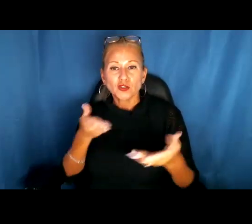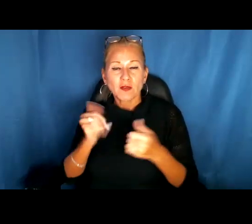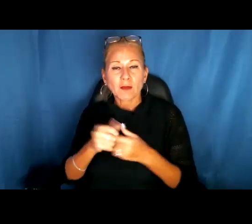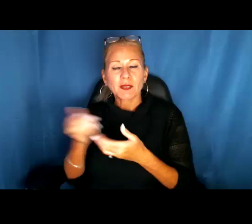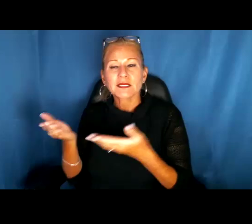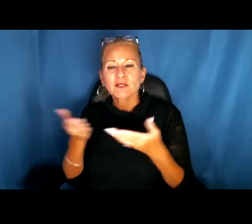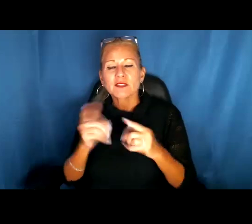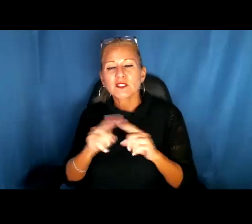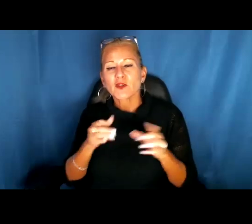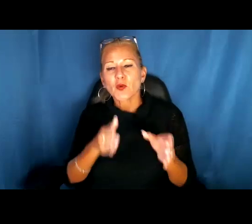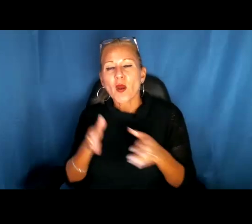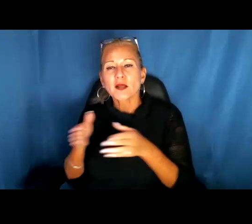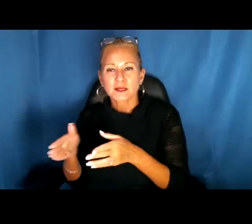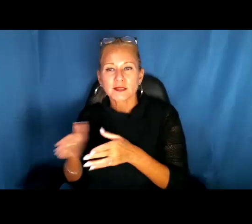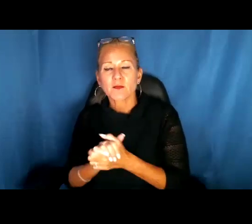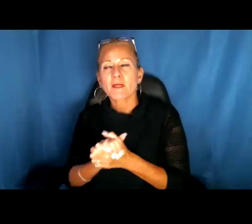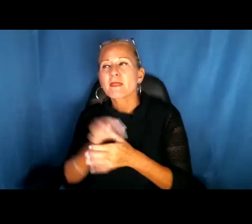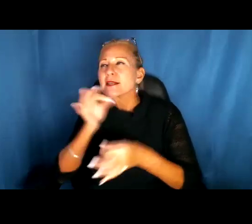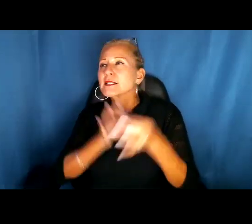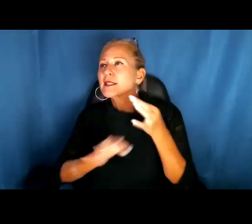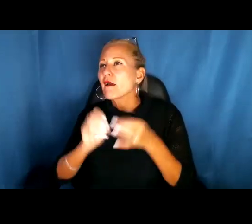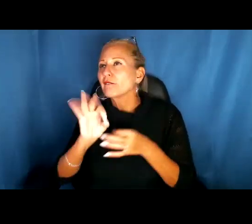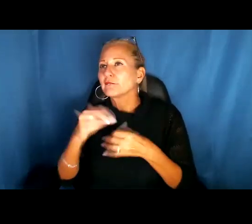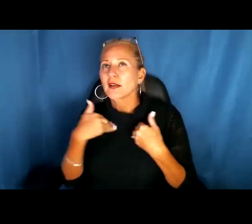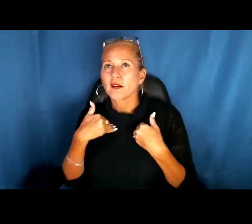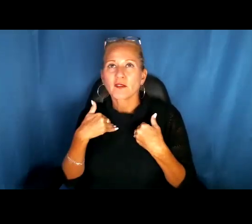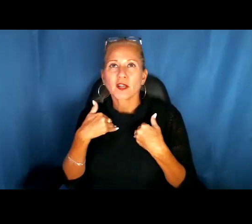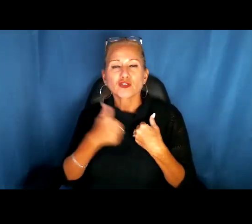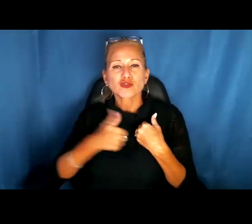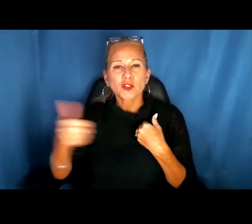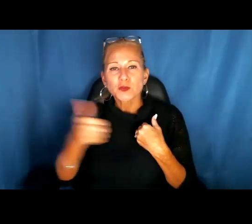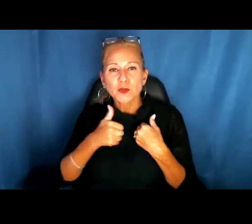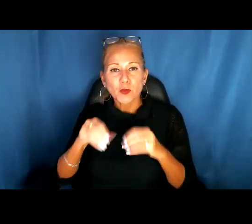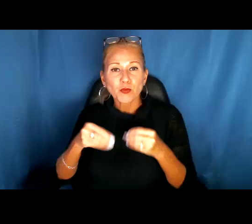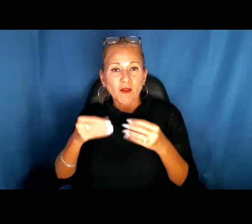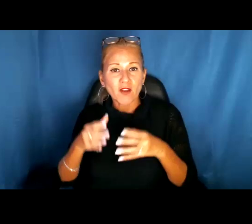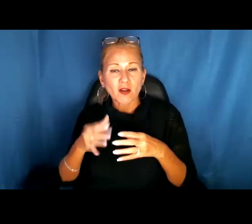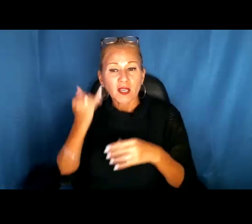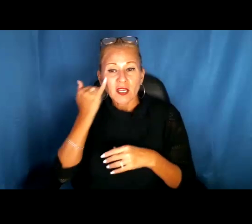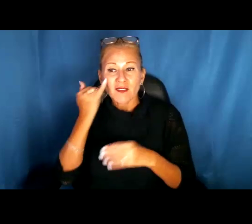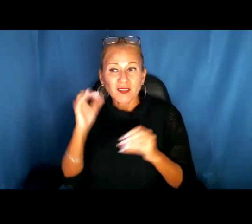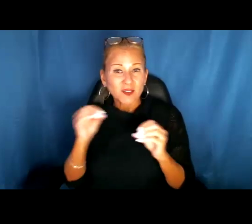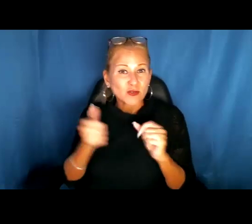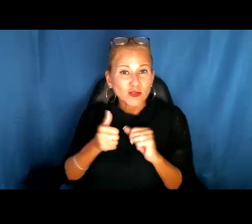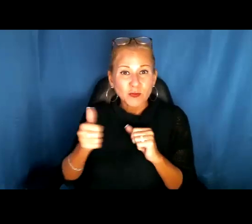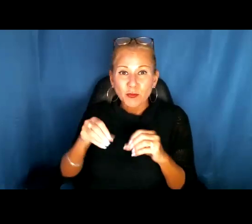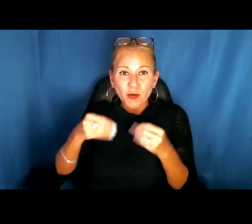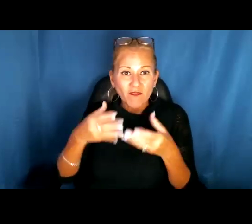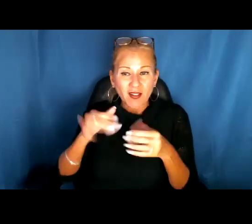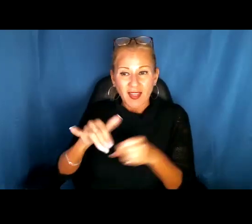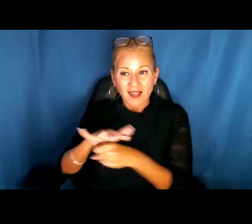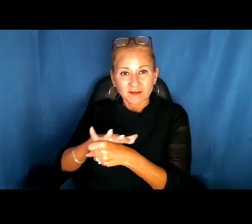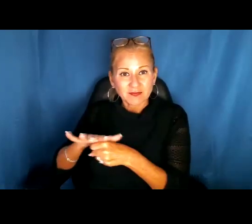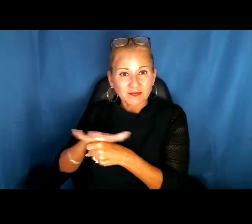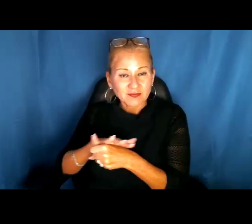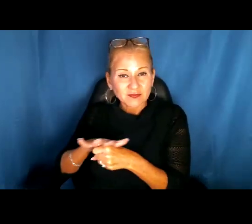in different ways. Instead of having a transportation provider, if there isn't a transportation provider in that small